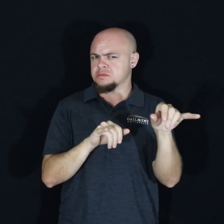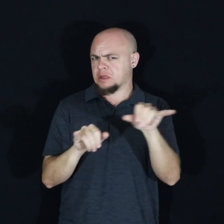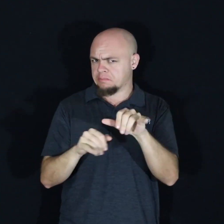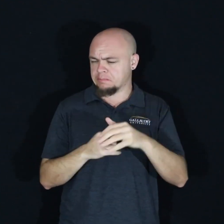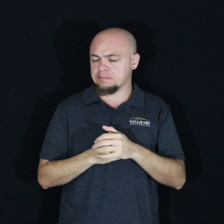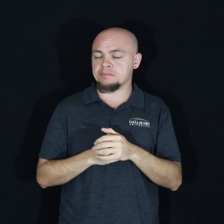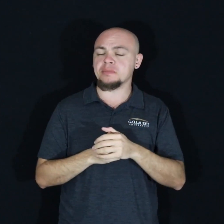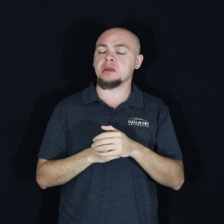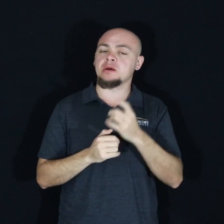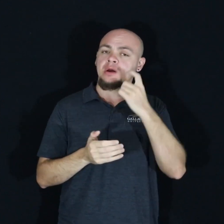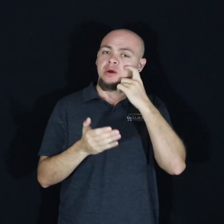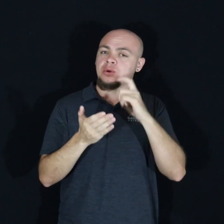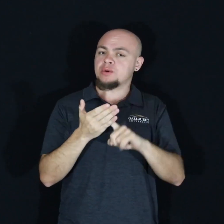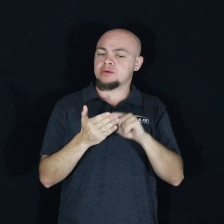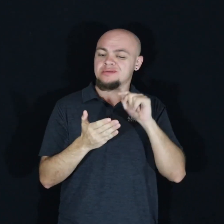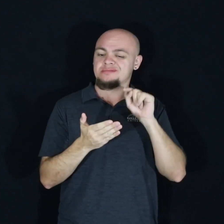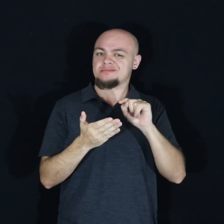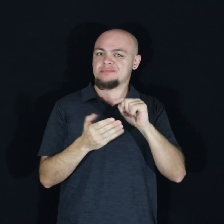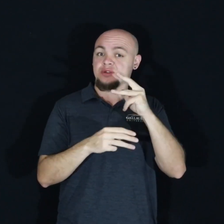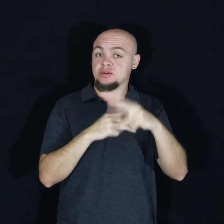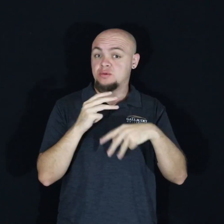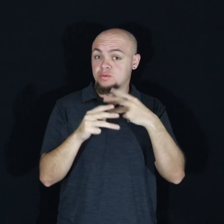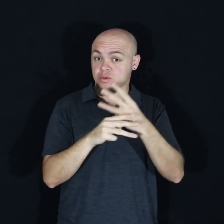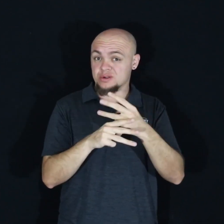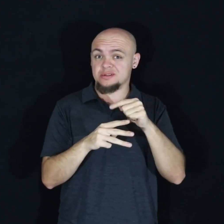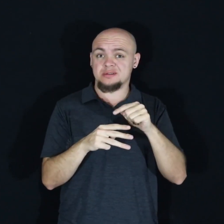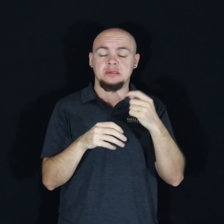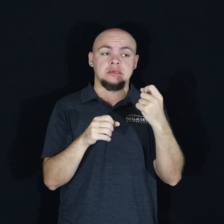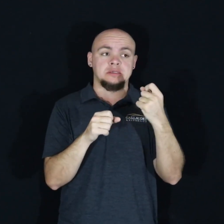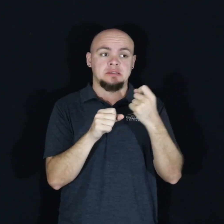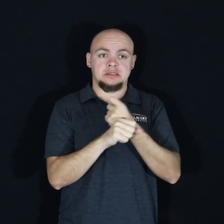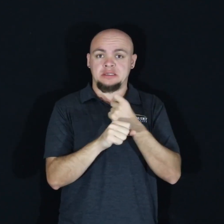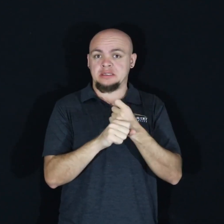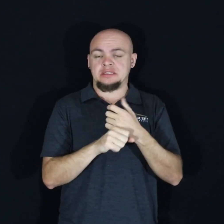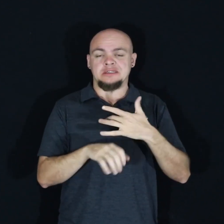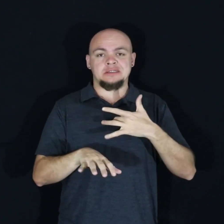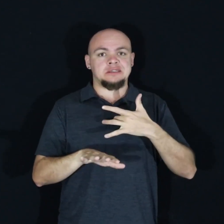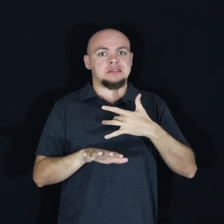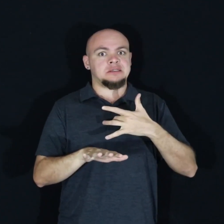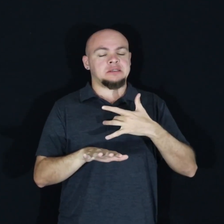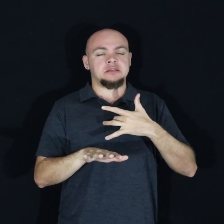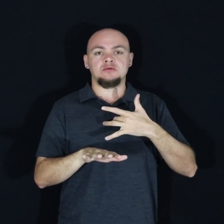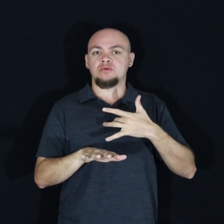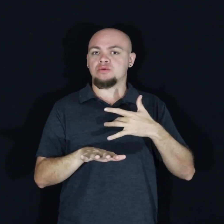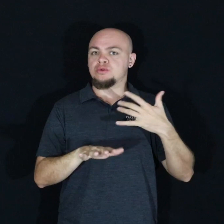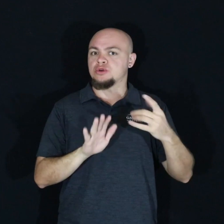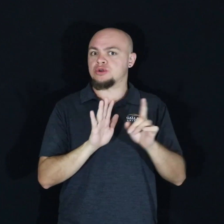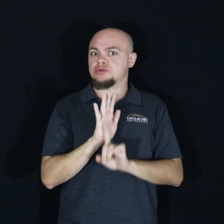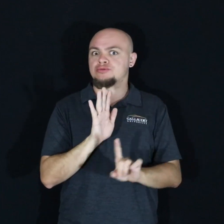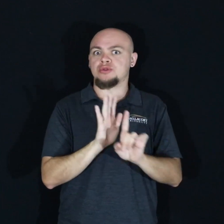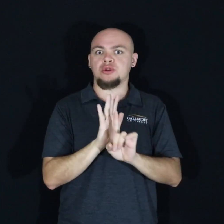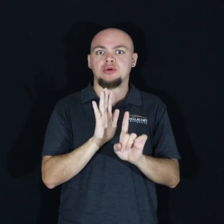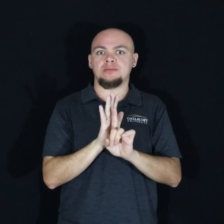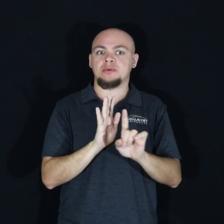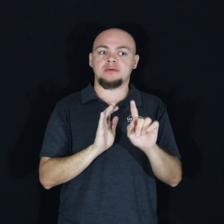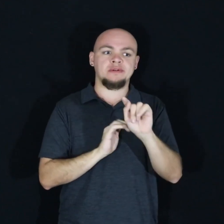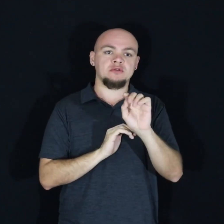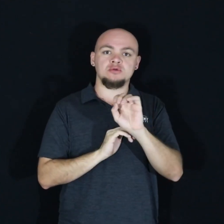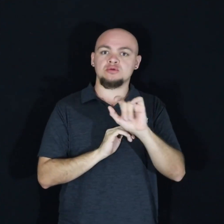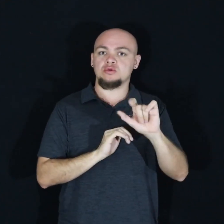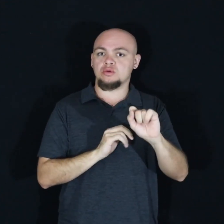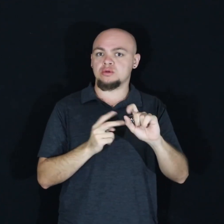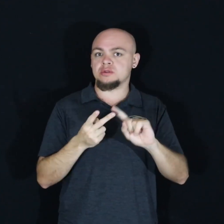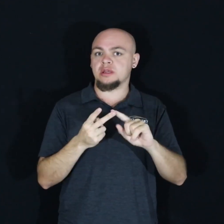we find this world and this statistic very alarming, and we want to prepare them. We have tools at our disposal like